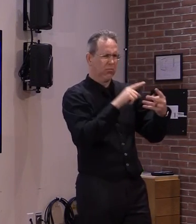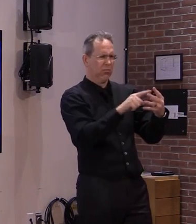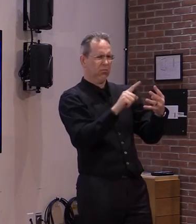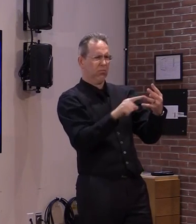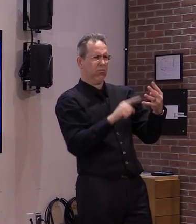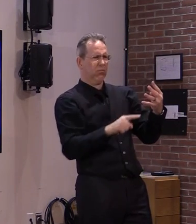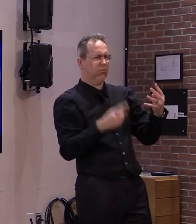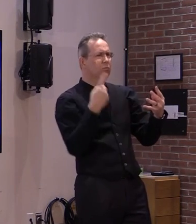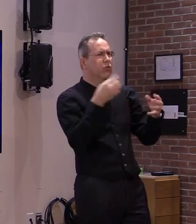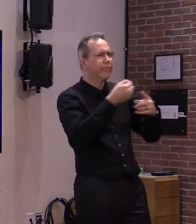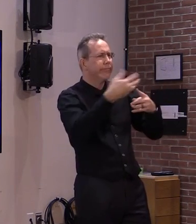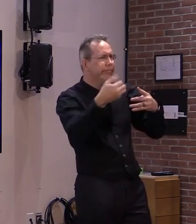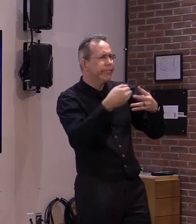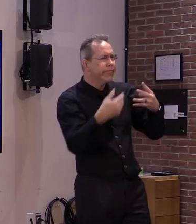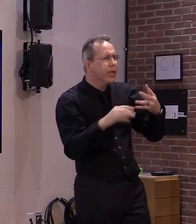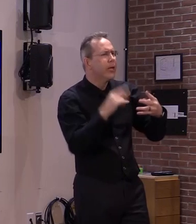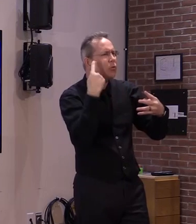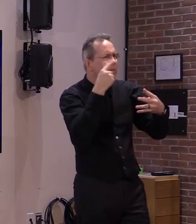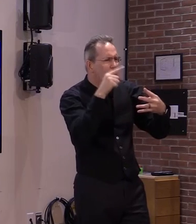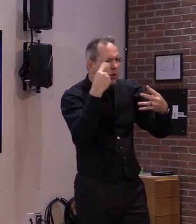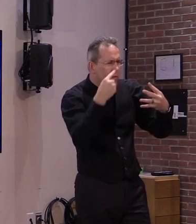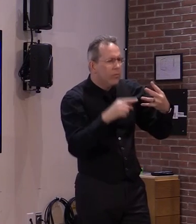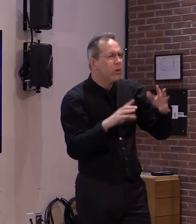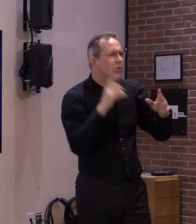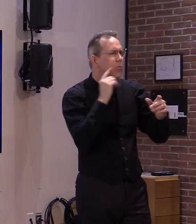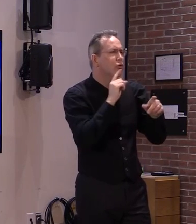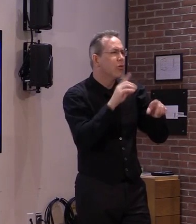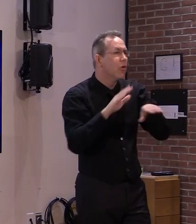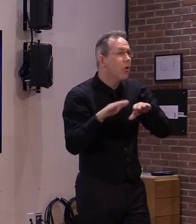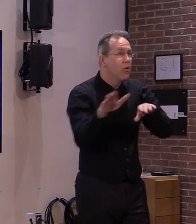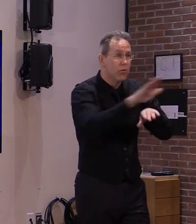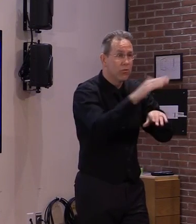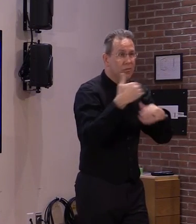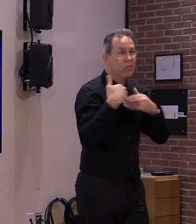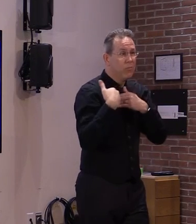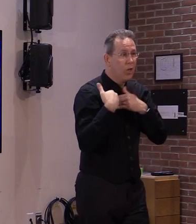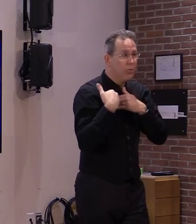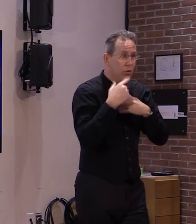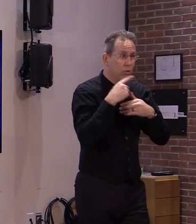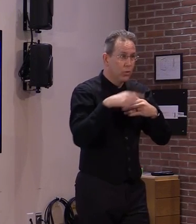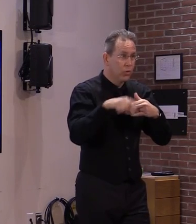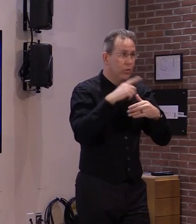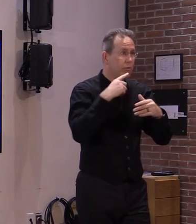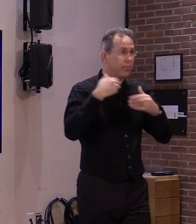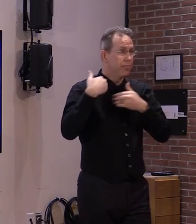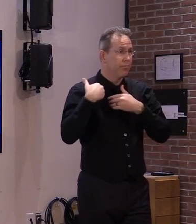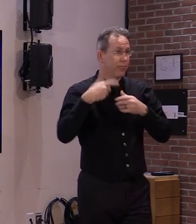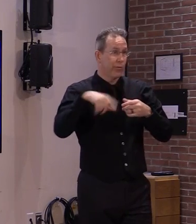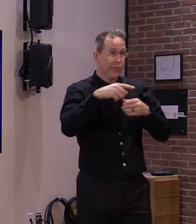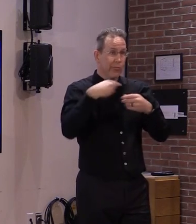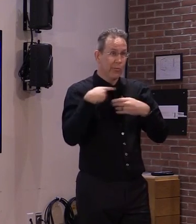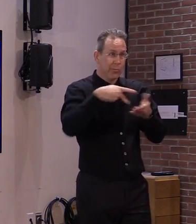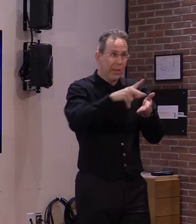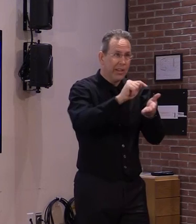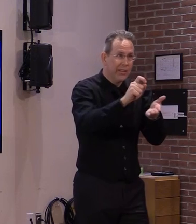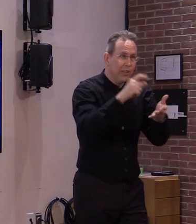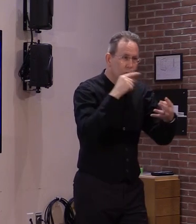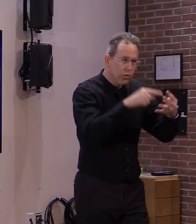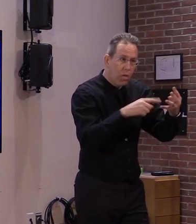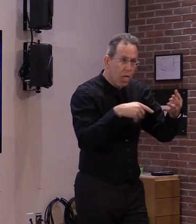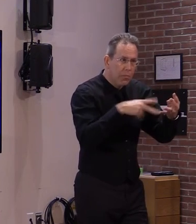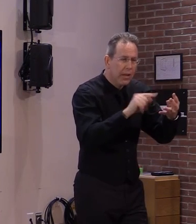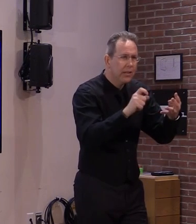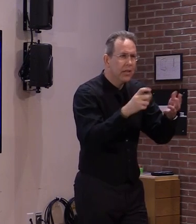paying taxes on these benefits. I want to close by reminding claimants that personal income taxes are due to